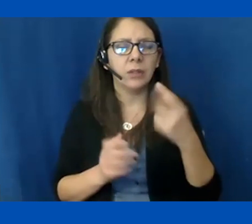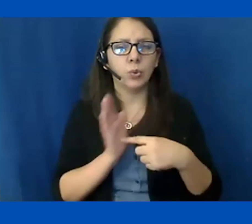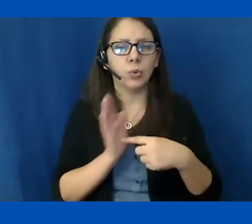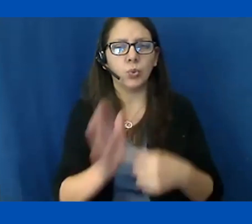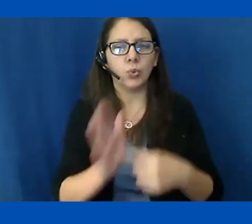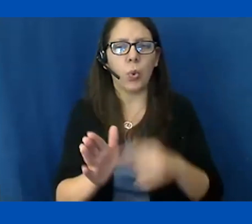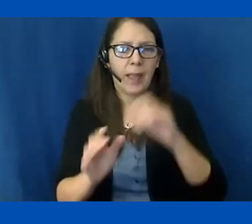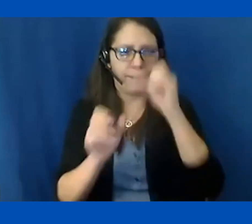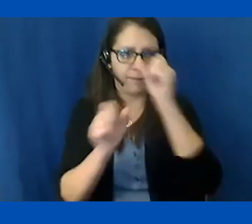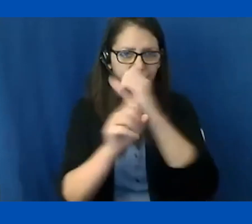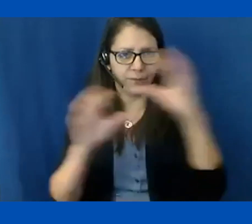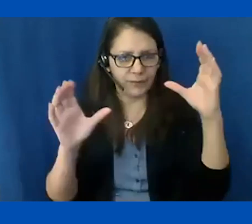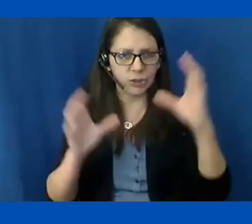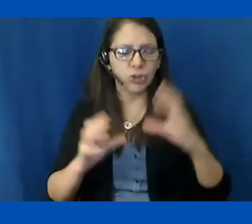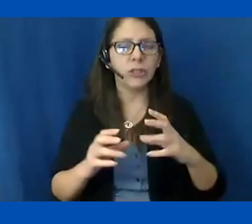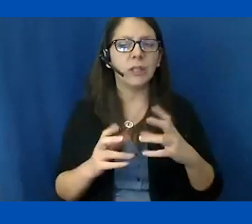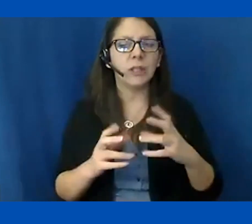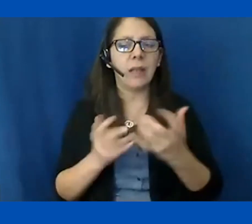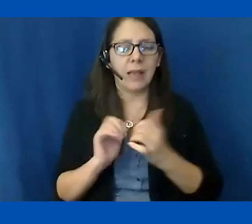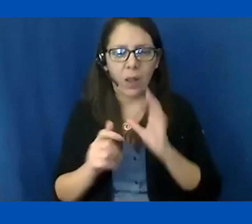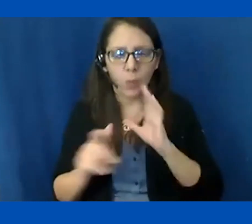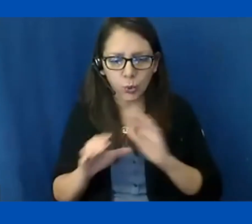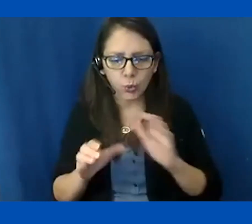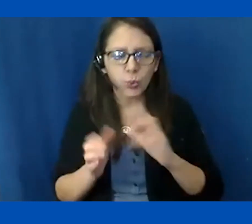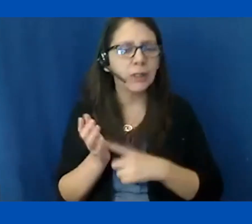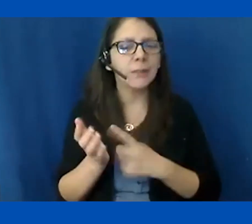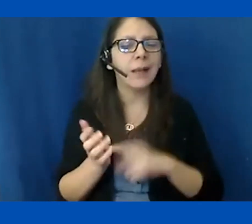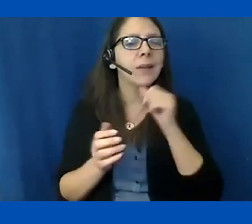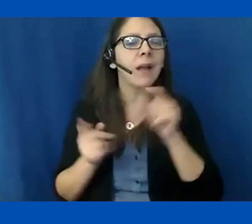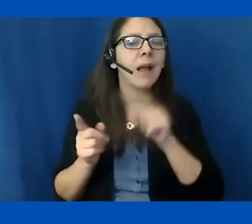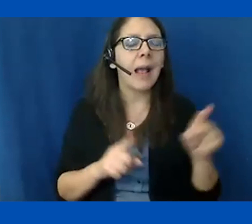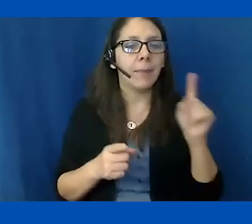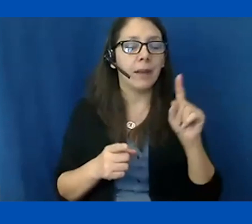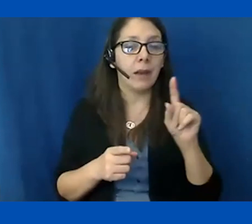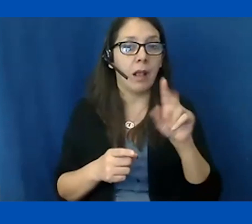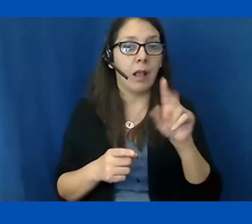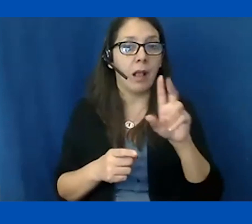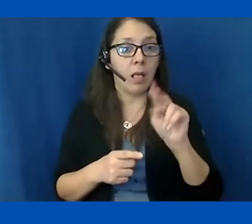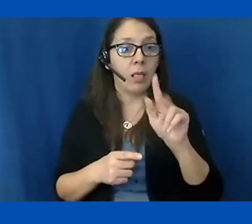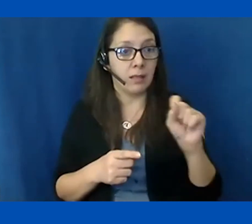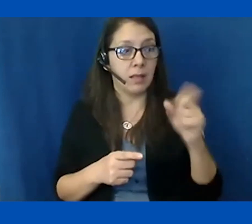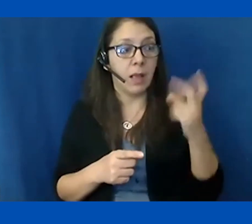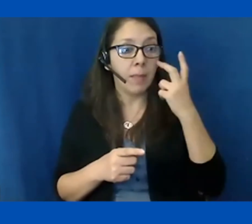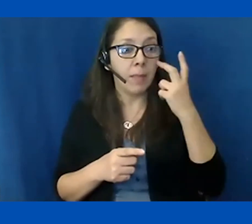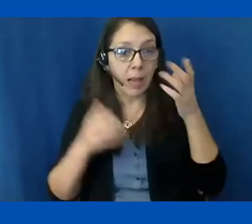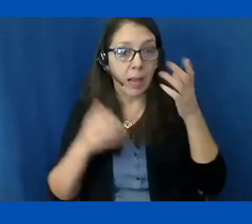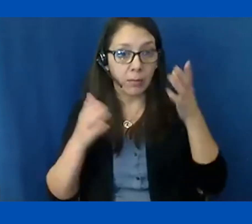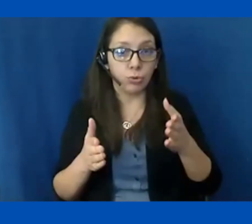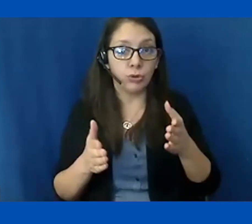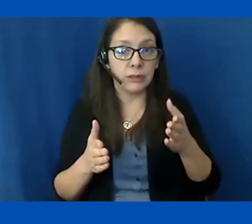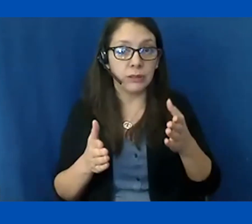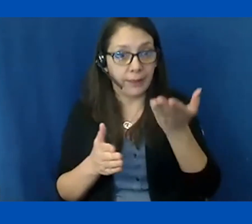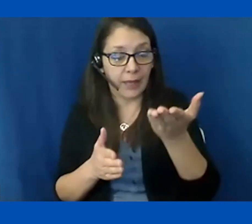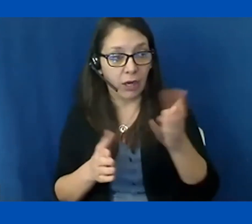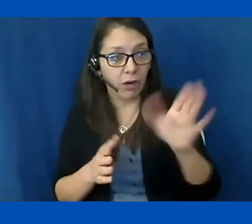how it's going to get done really sometimes doesn't happen until there's a blind person in their face explaining, hey, by the way,